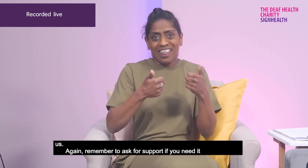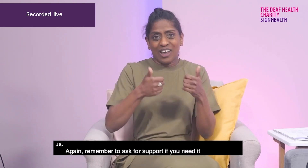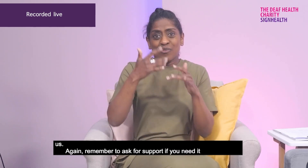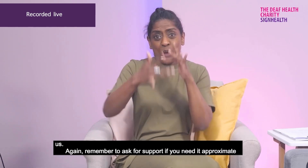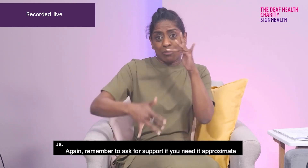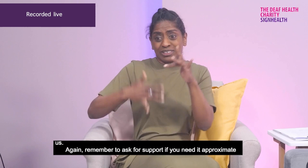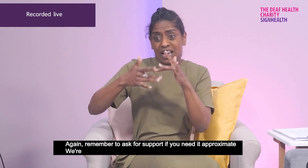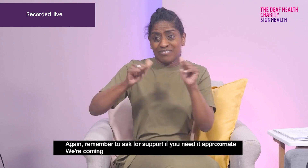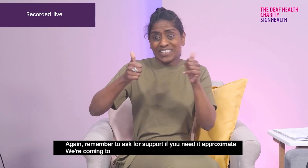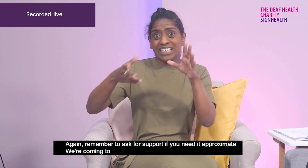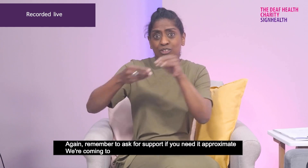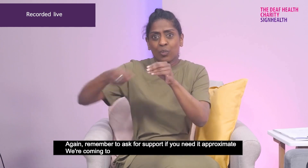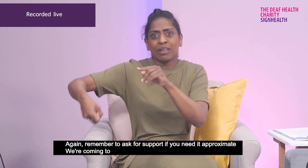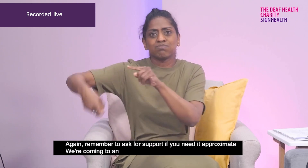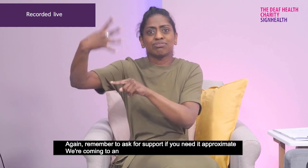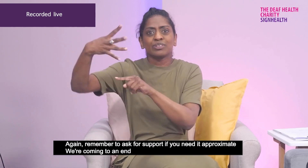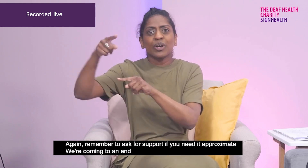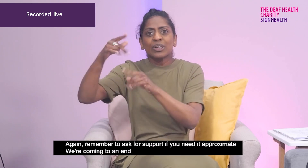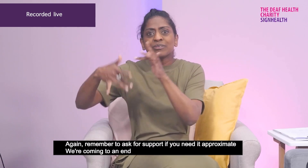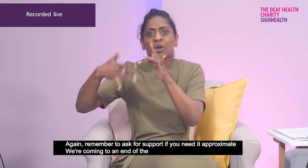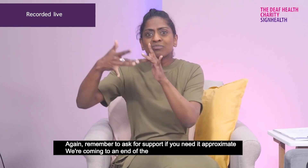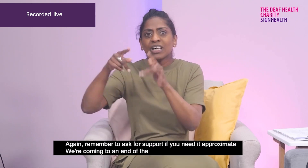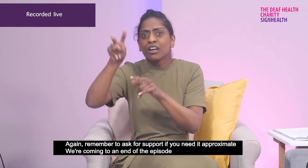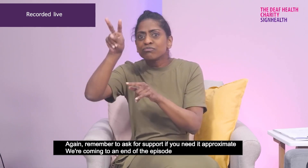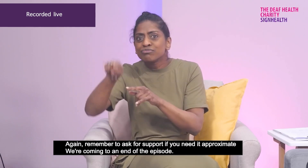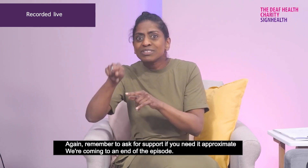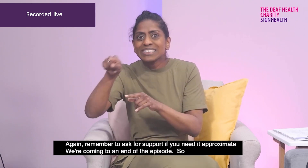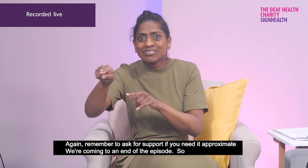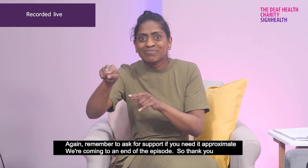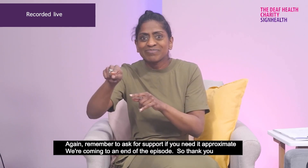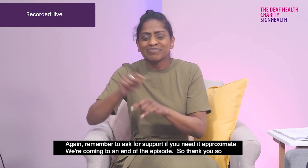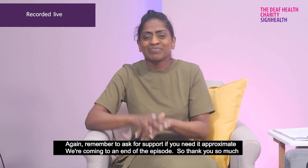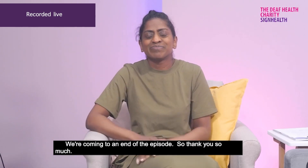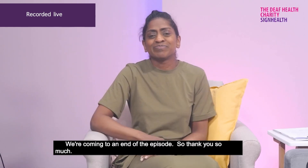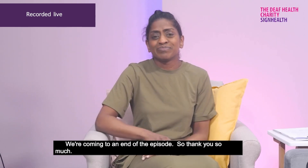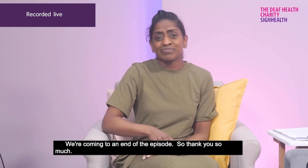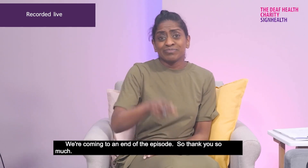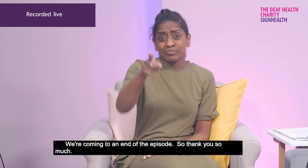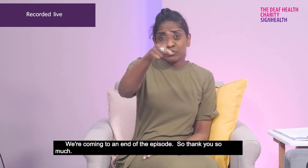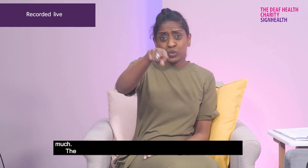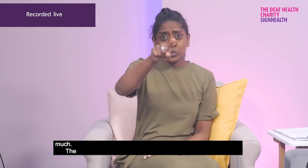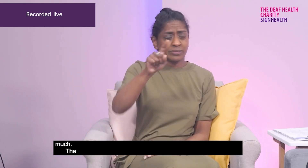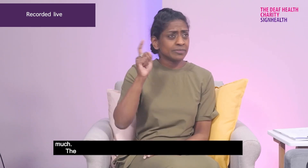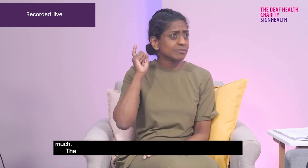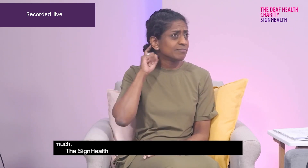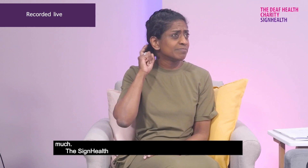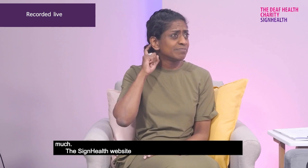much. The SignHealth website will appear on the end screen.